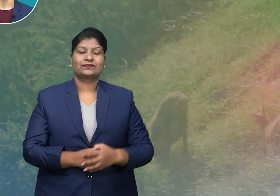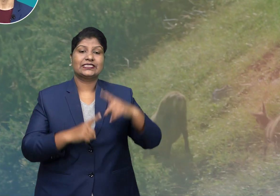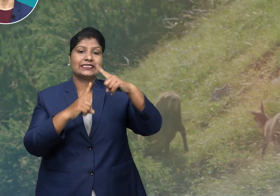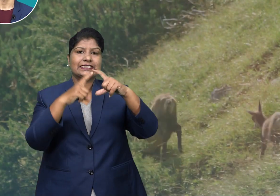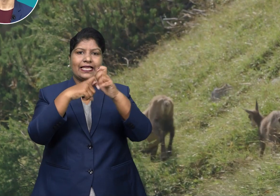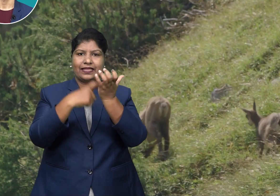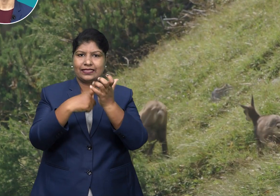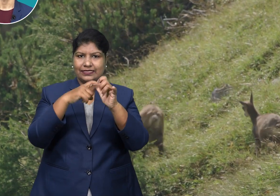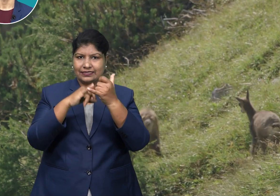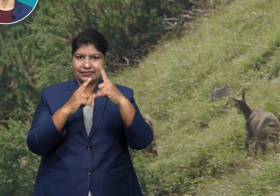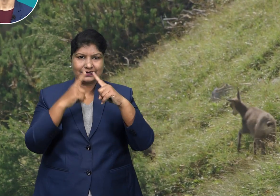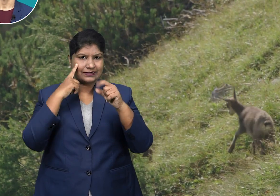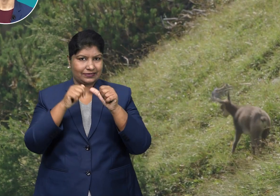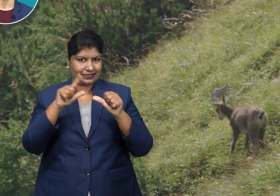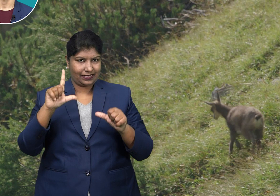terrestrial,